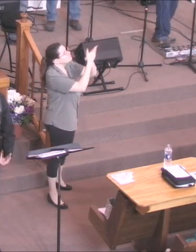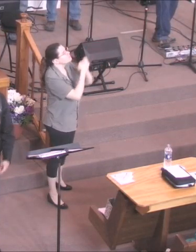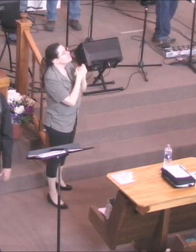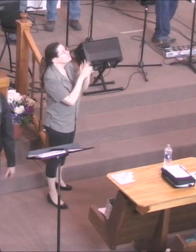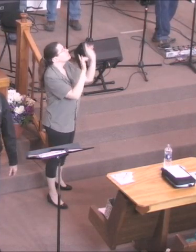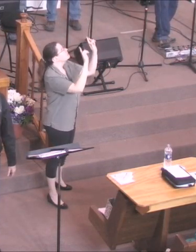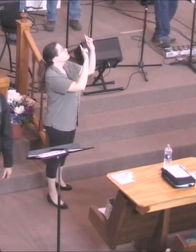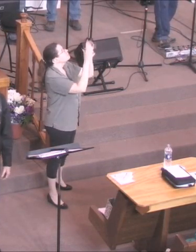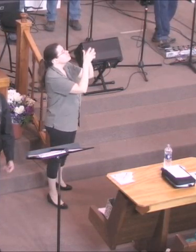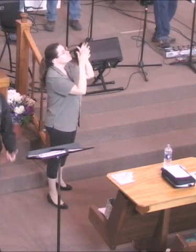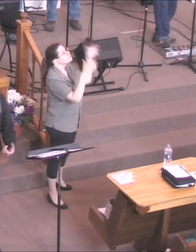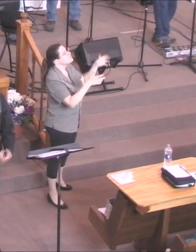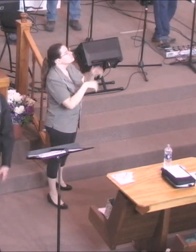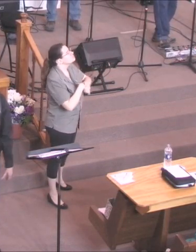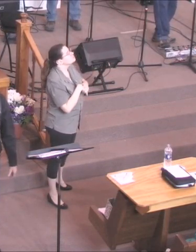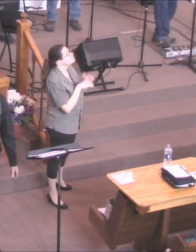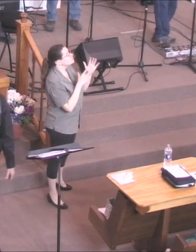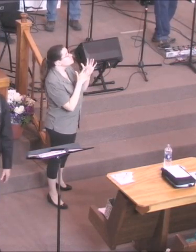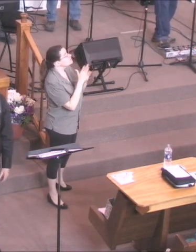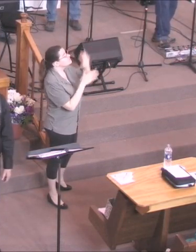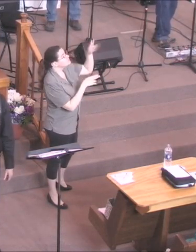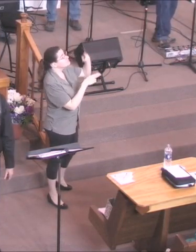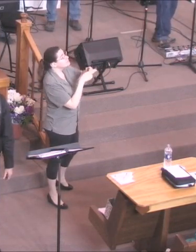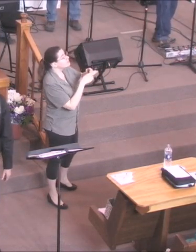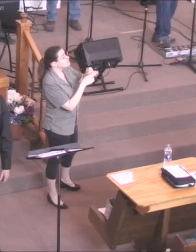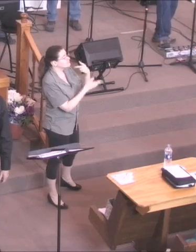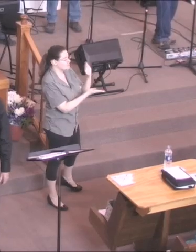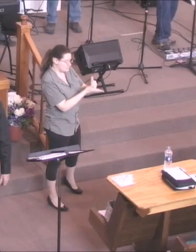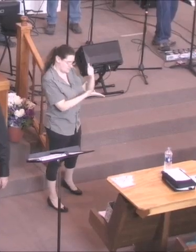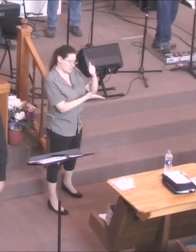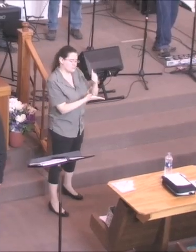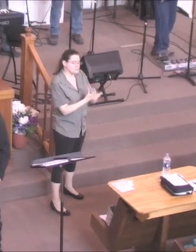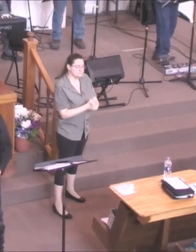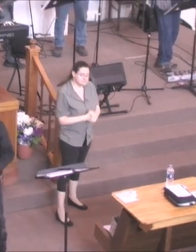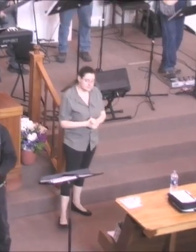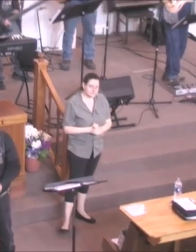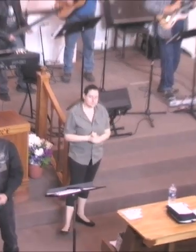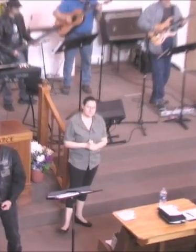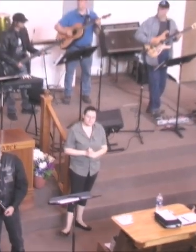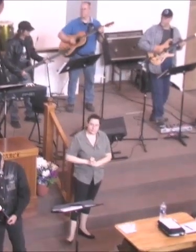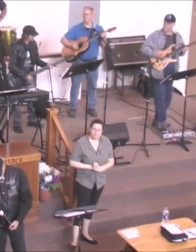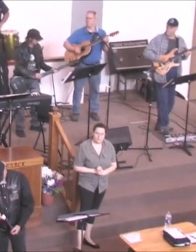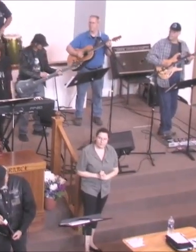We love you so much. In the name of Jesus we pray. Amen.